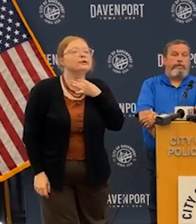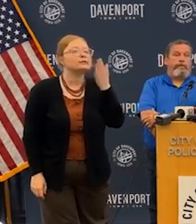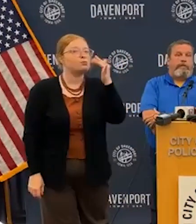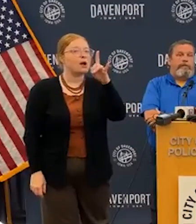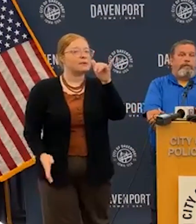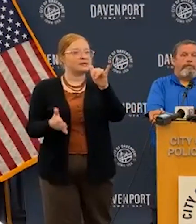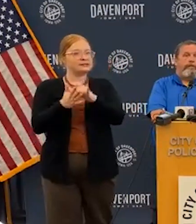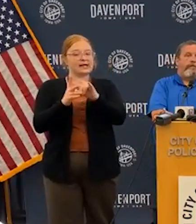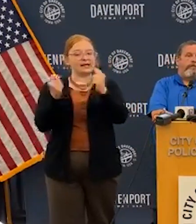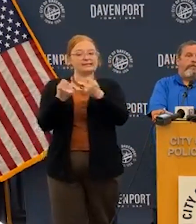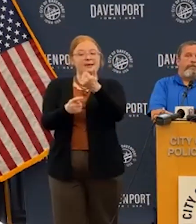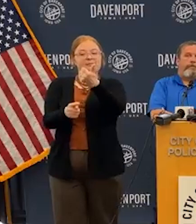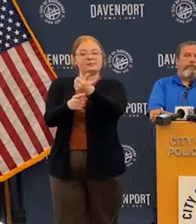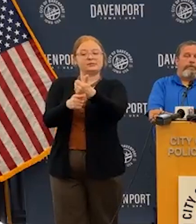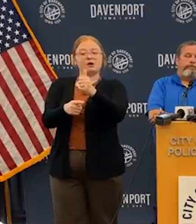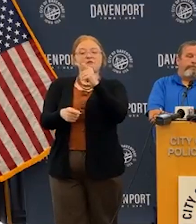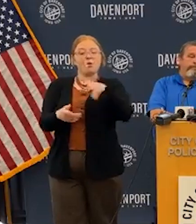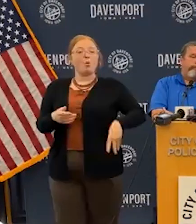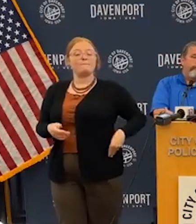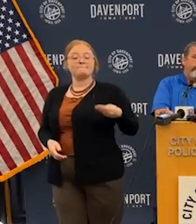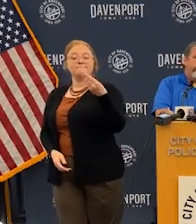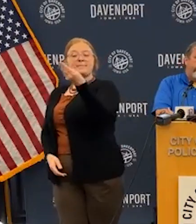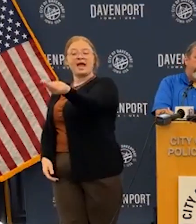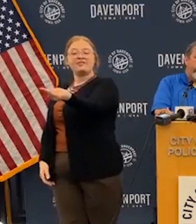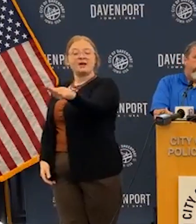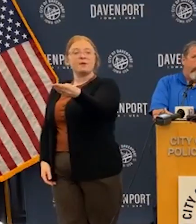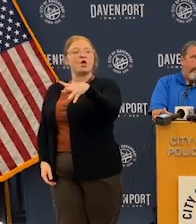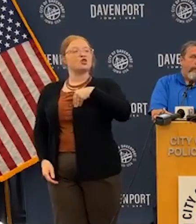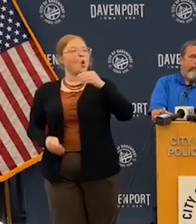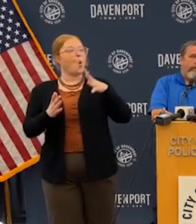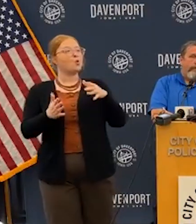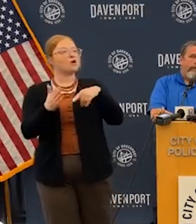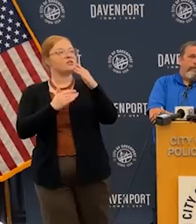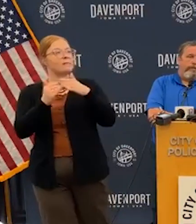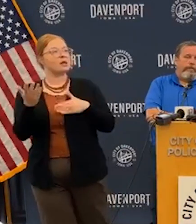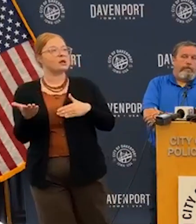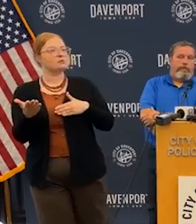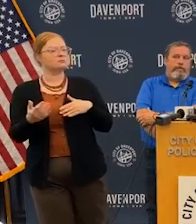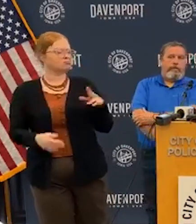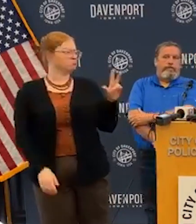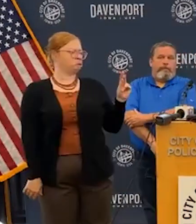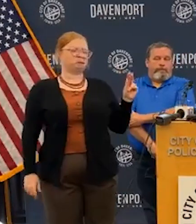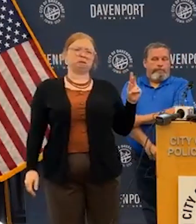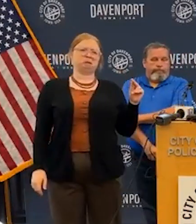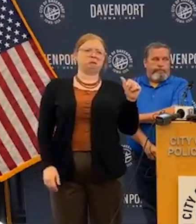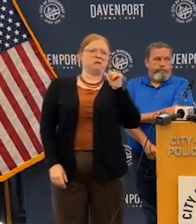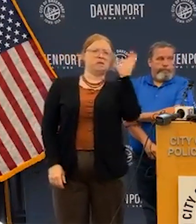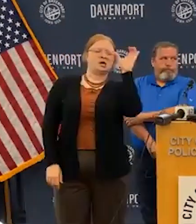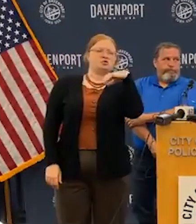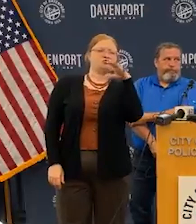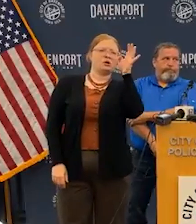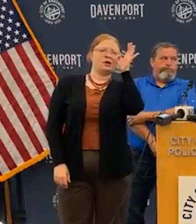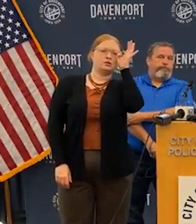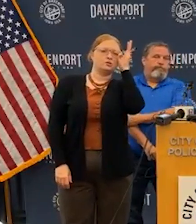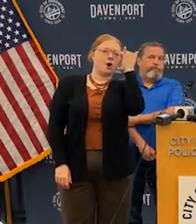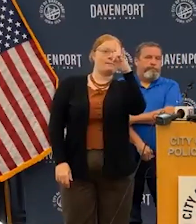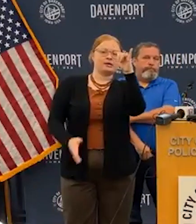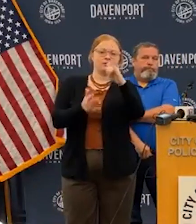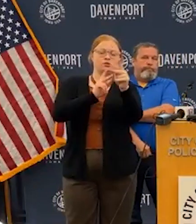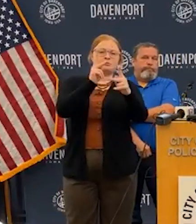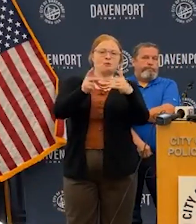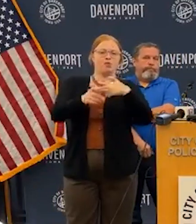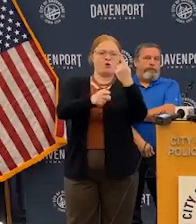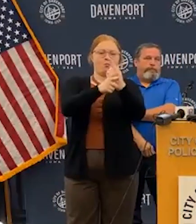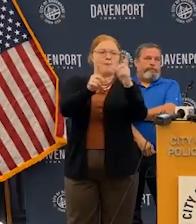Not if they're qualified and certified and qualified by the state. Sir, or ma'am, I'm